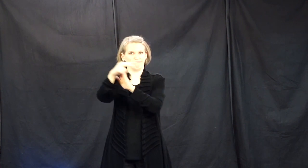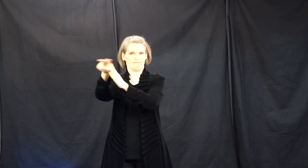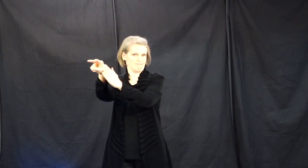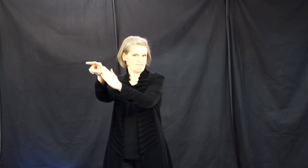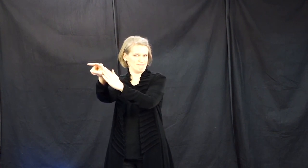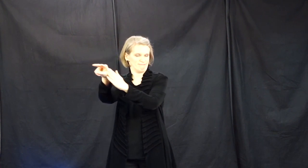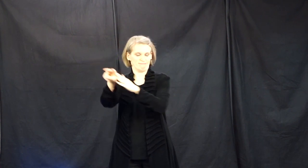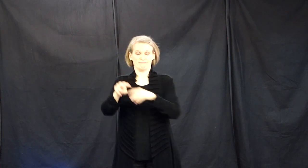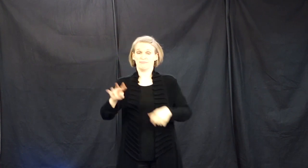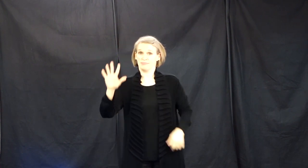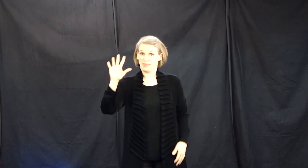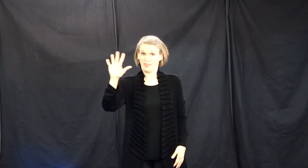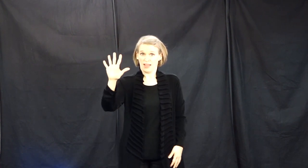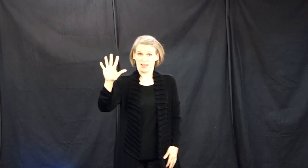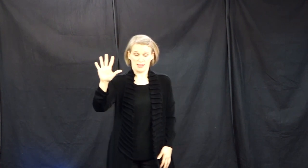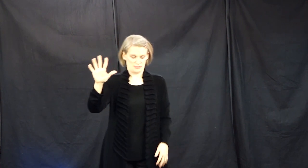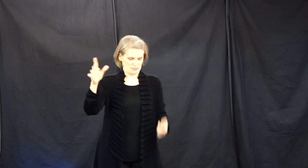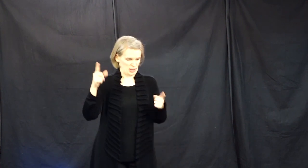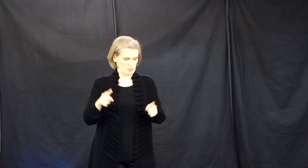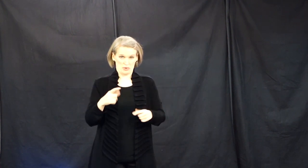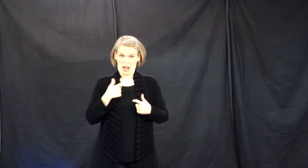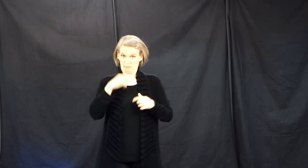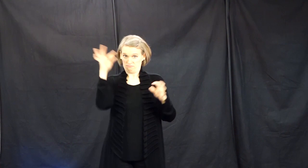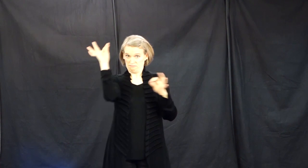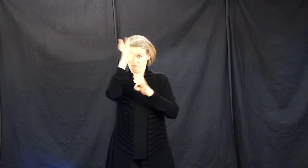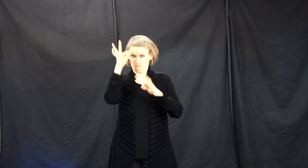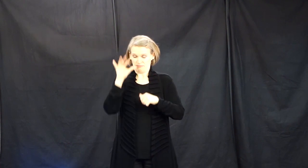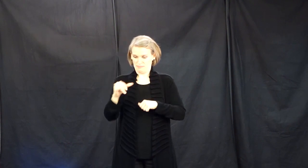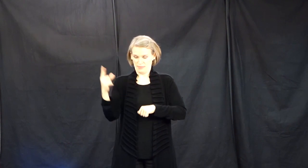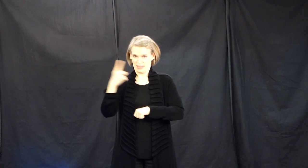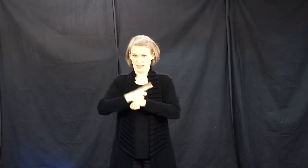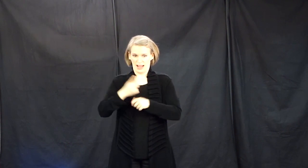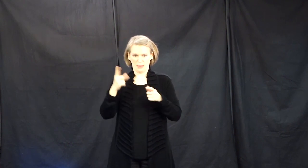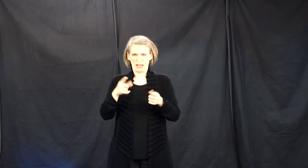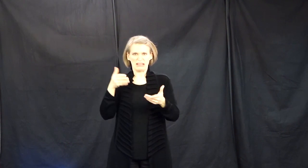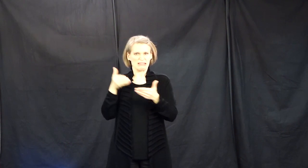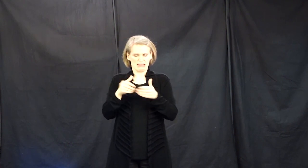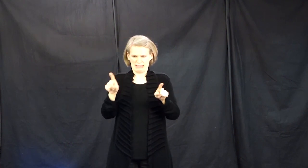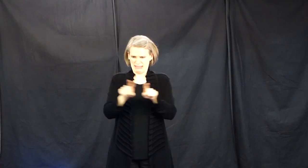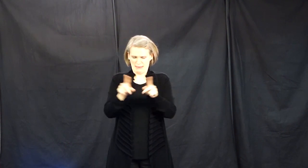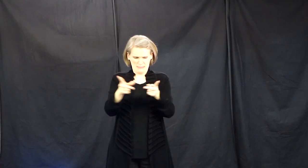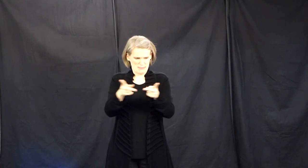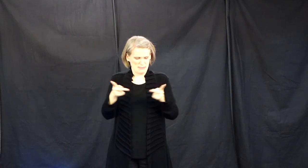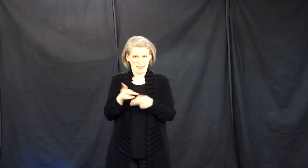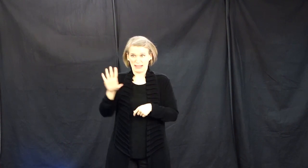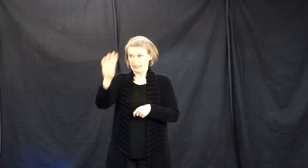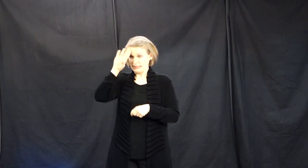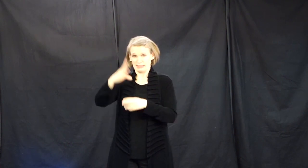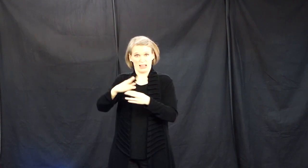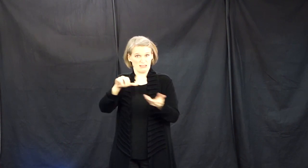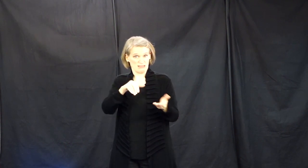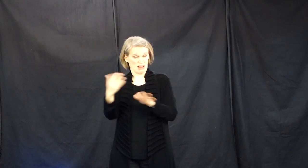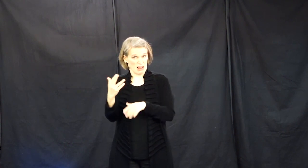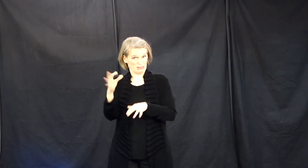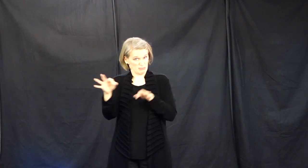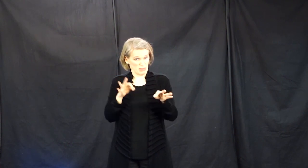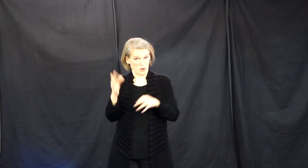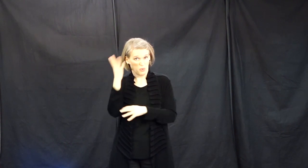deniability. 5, Now I didn't know this at the time, but we were near the same spot. My son died, is that why? He